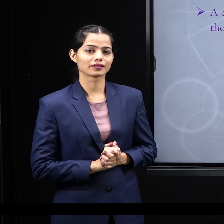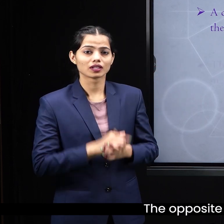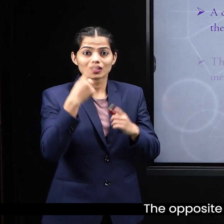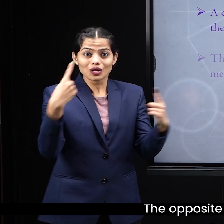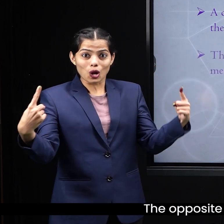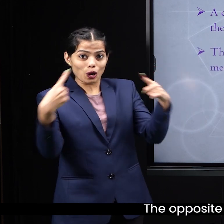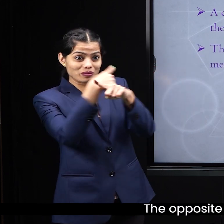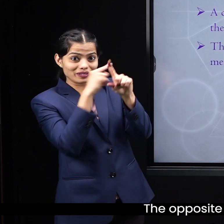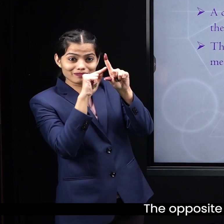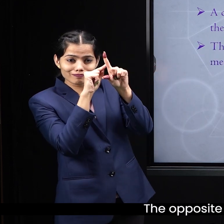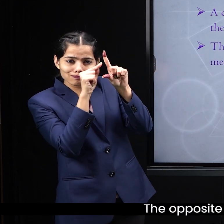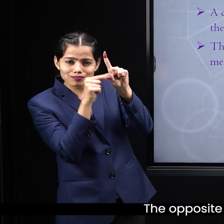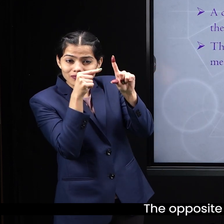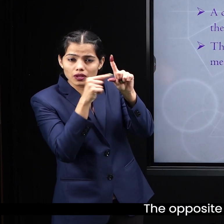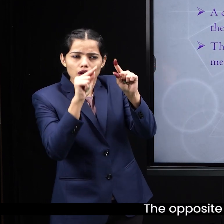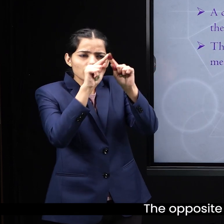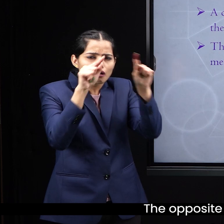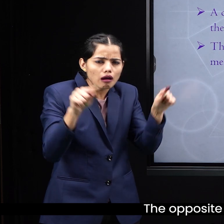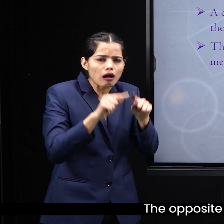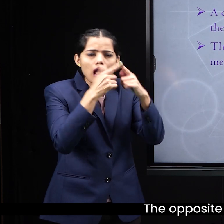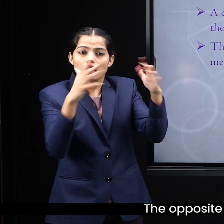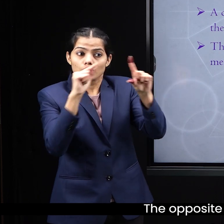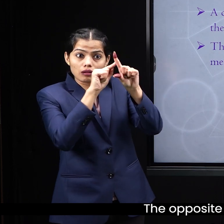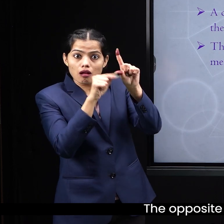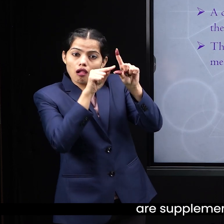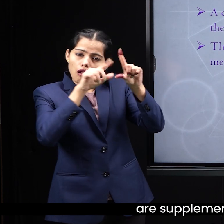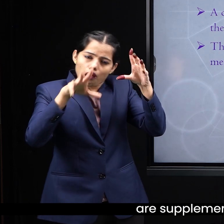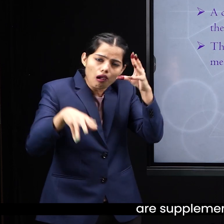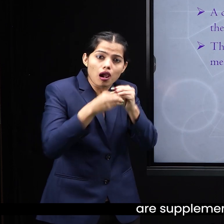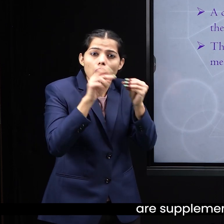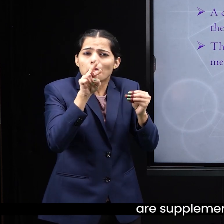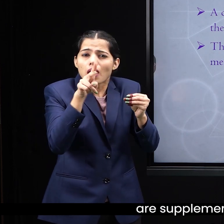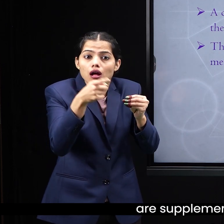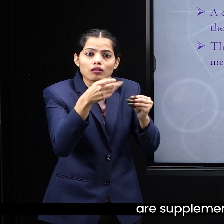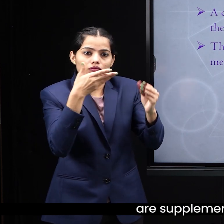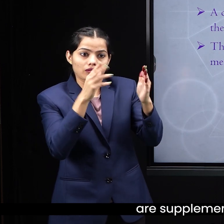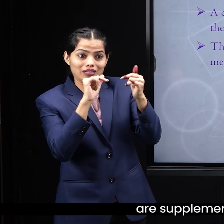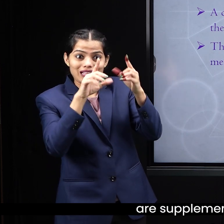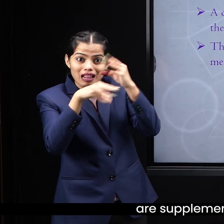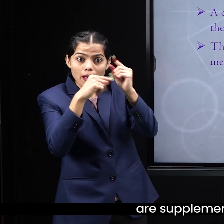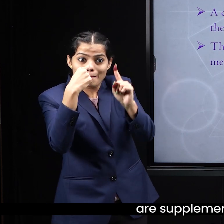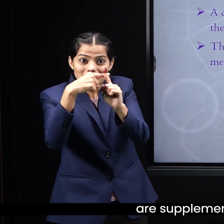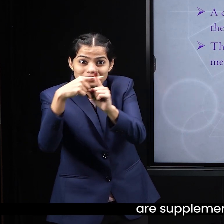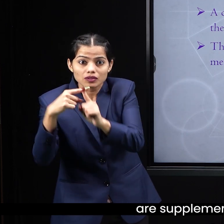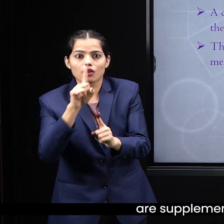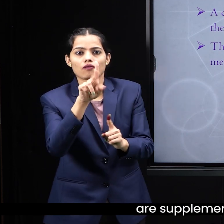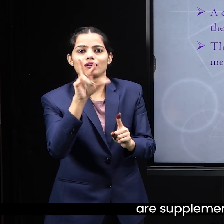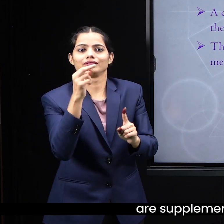The opposite angles of a cyclic quadrilateral are supplementary, meaning their sum is